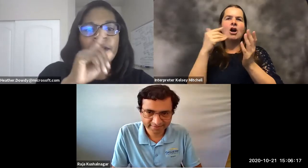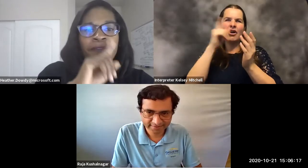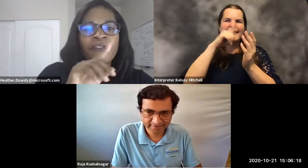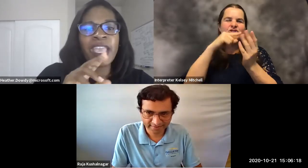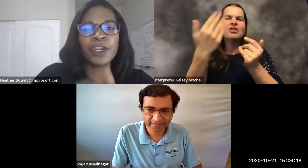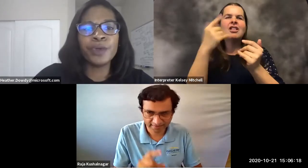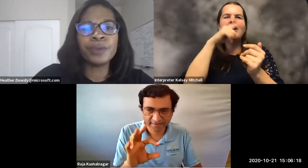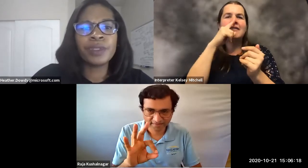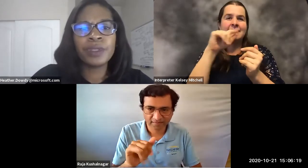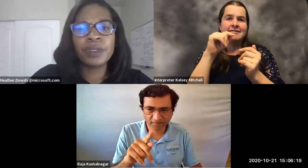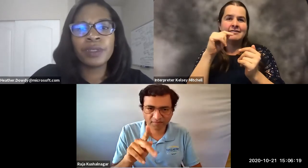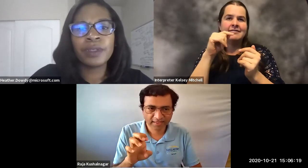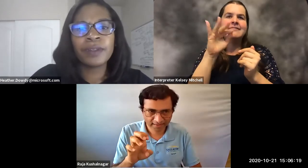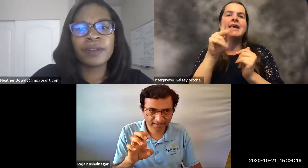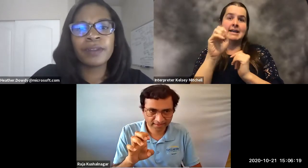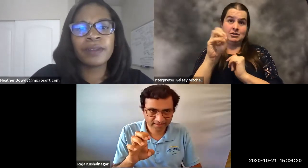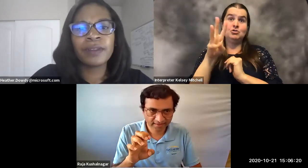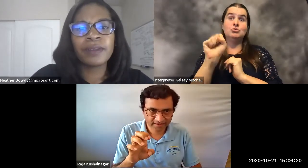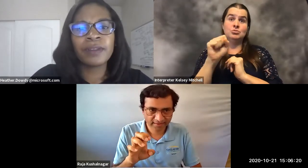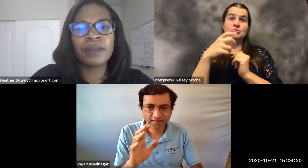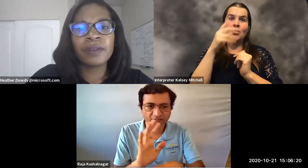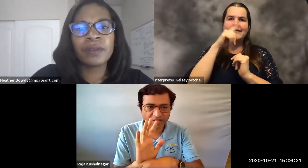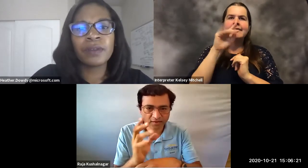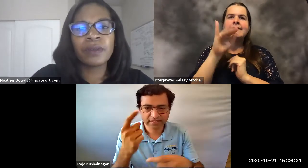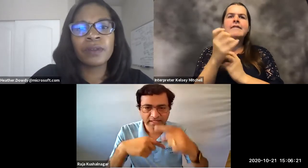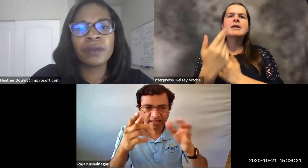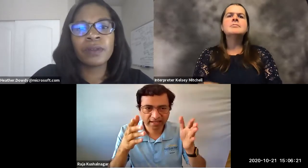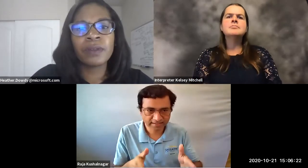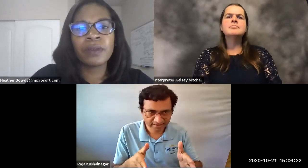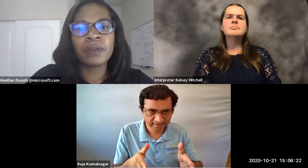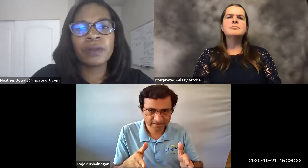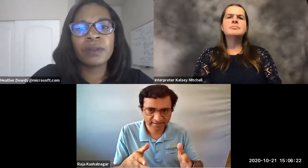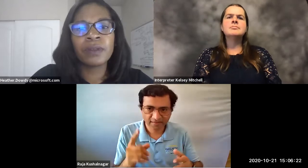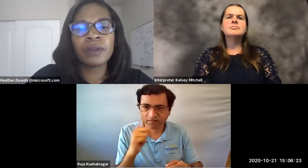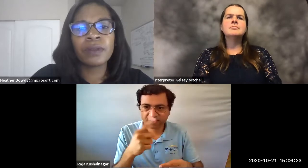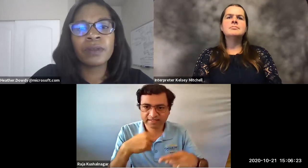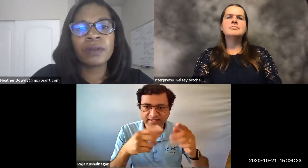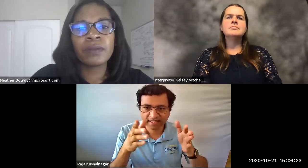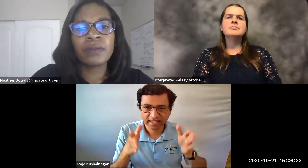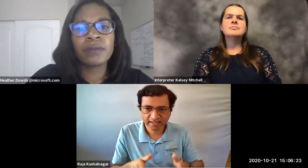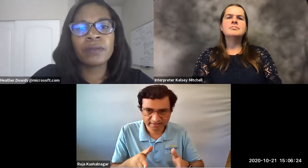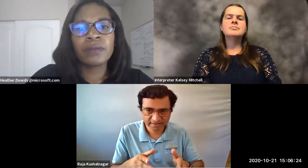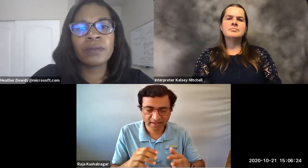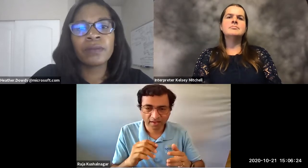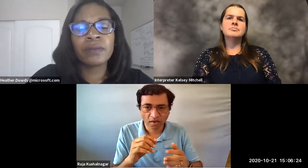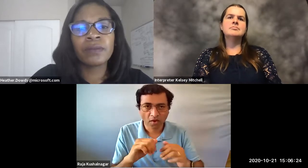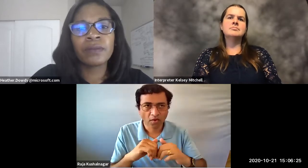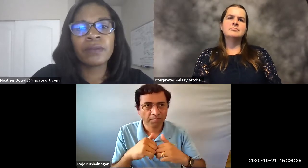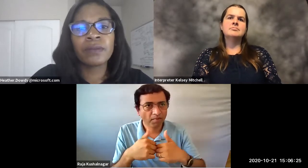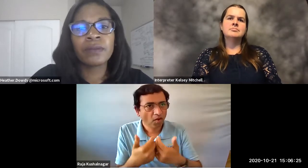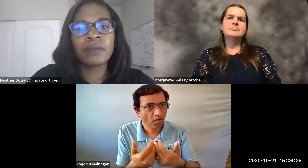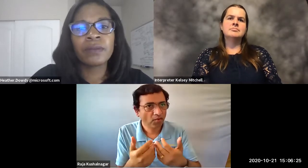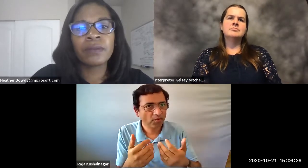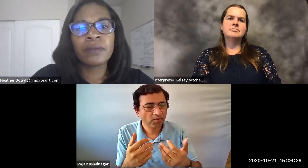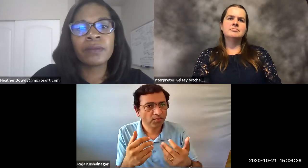You mean fake news? We're just clarifying the question. So videos of sign, so excuse the